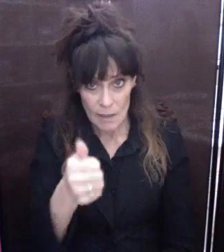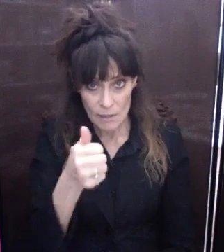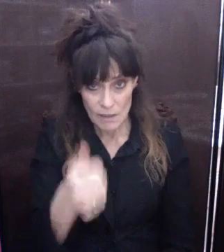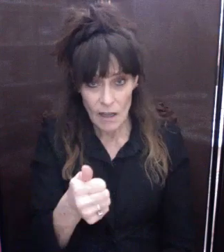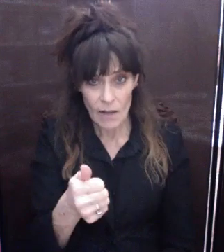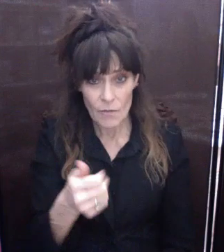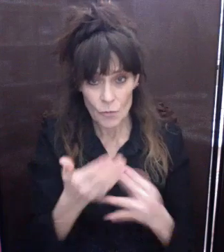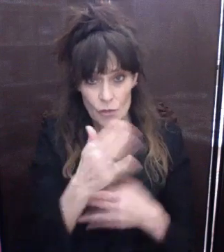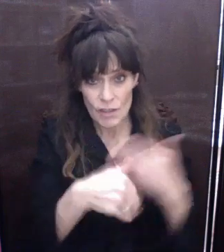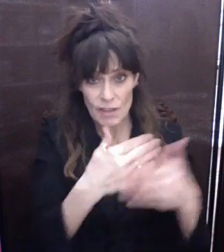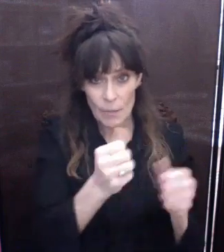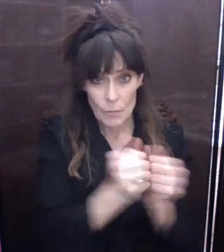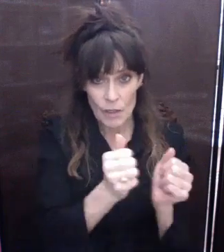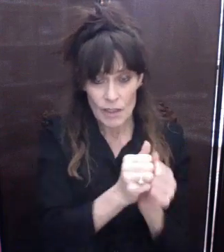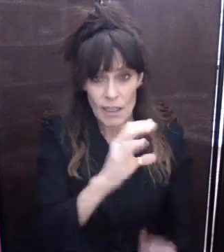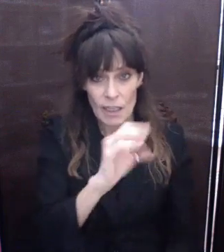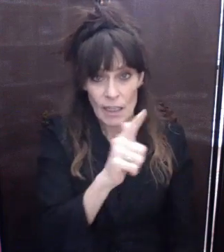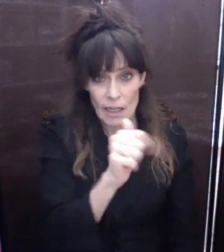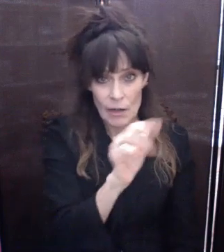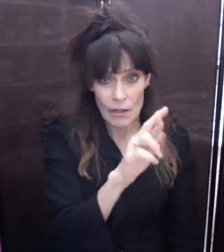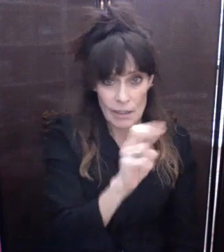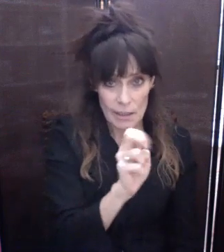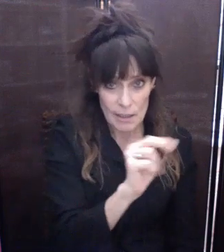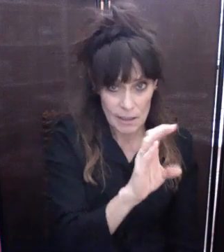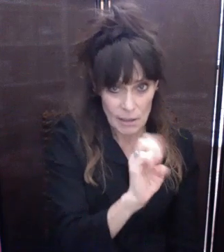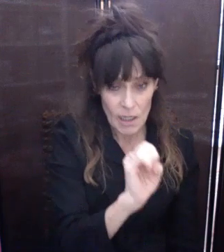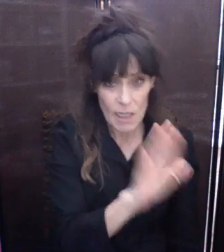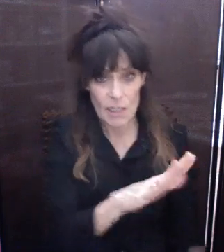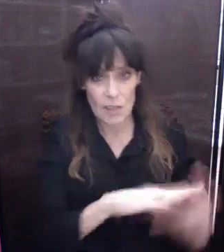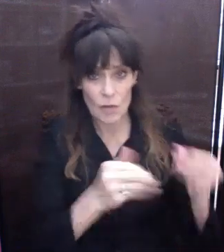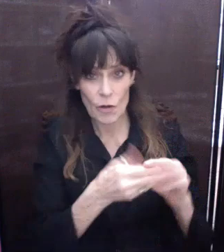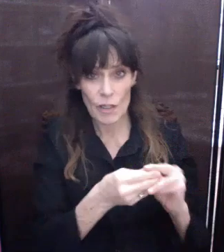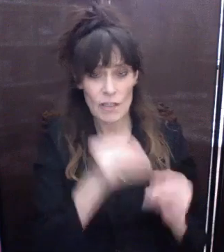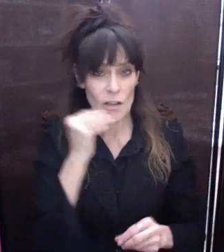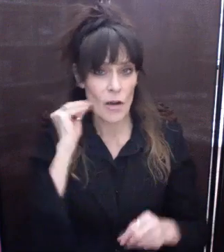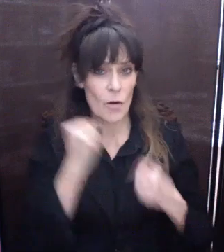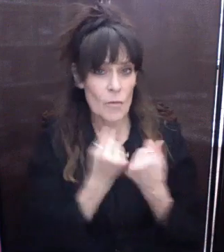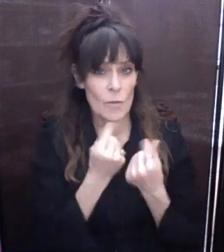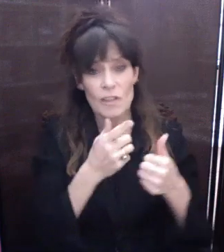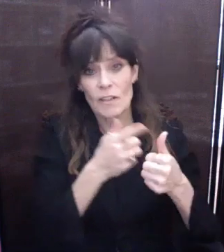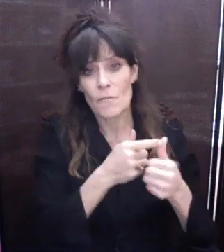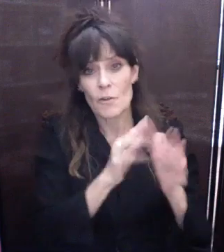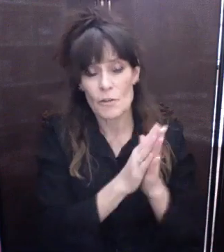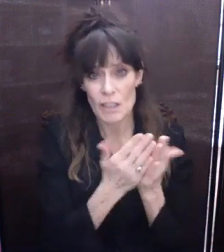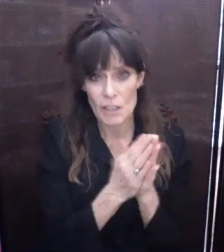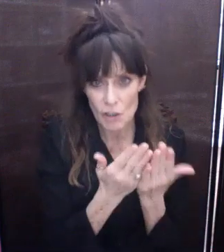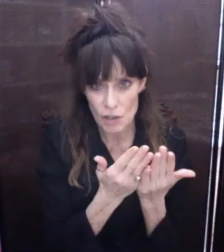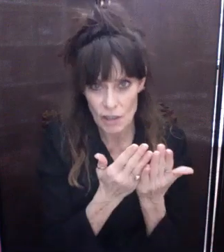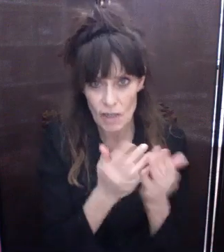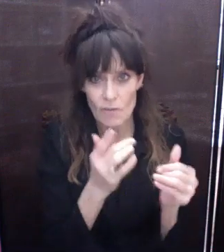named Clarence Snyder, whose story is the Home Brewmeister and was in the first edition of the first big book.